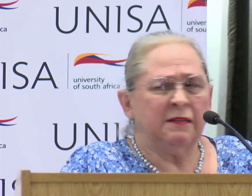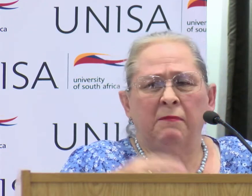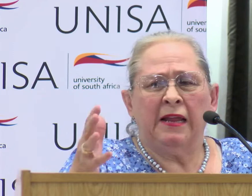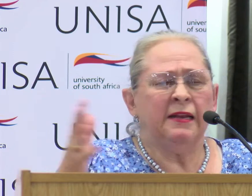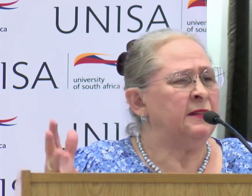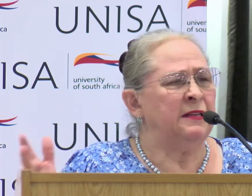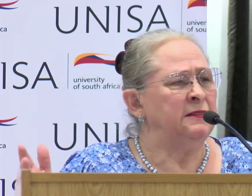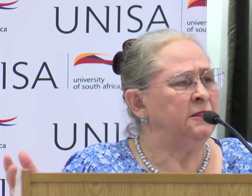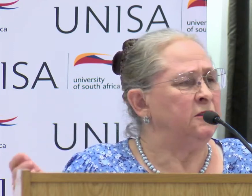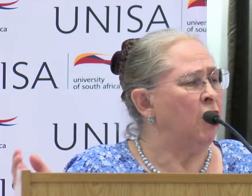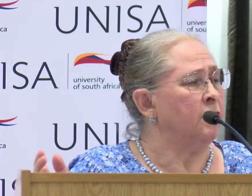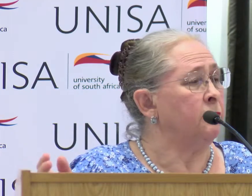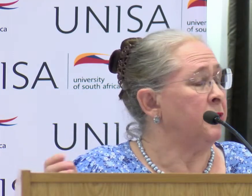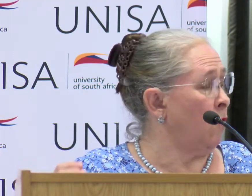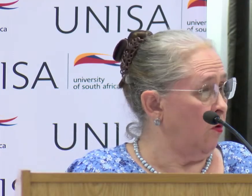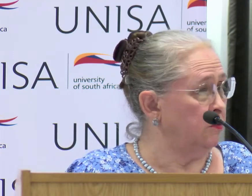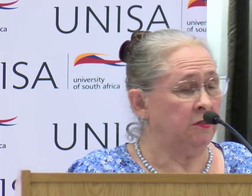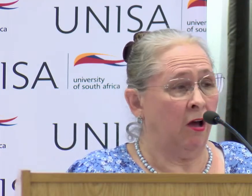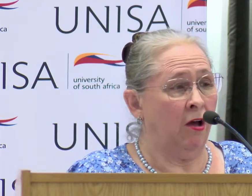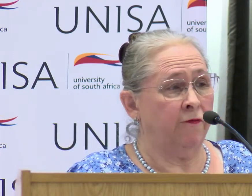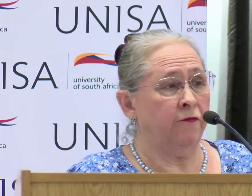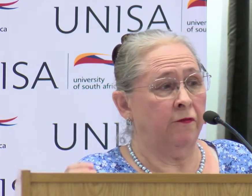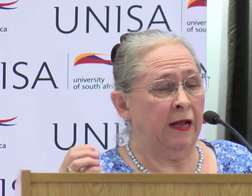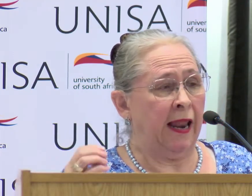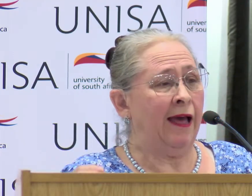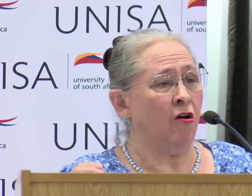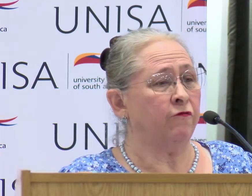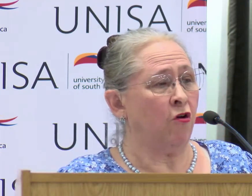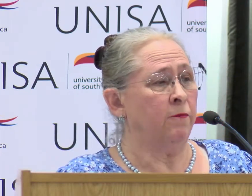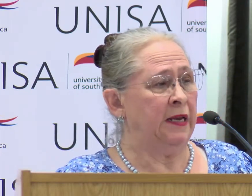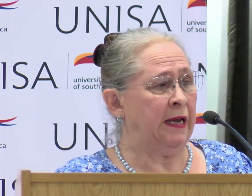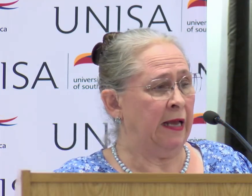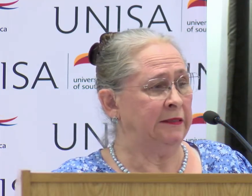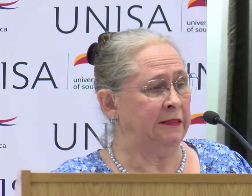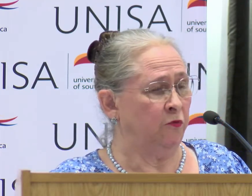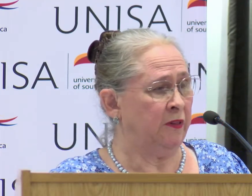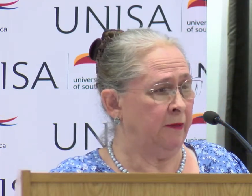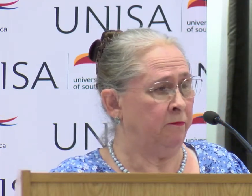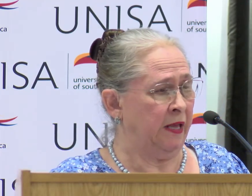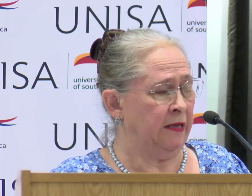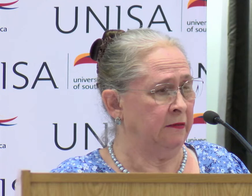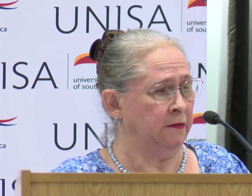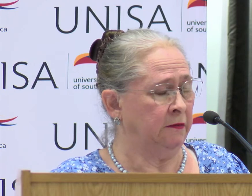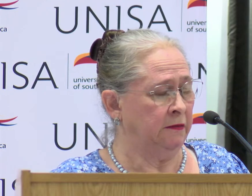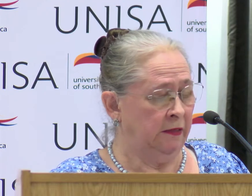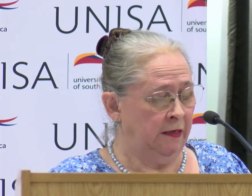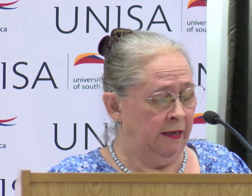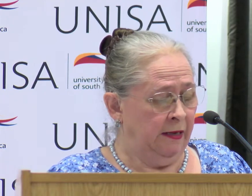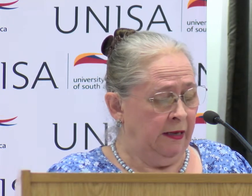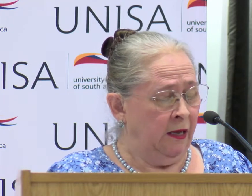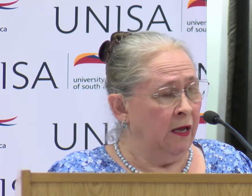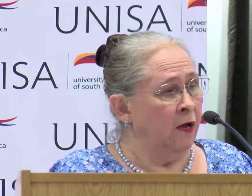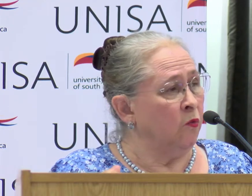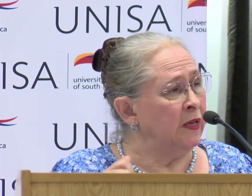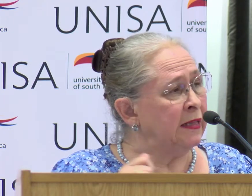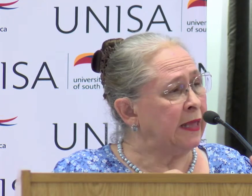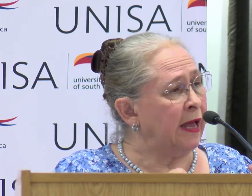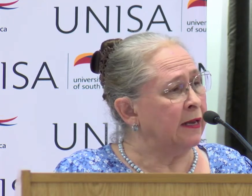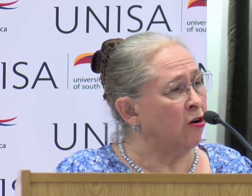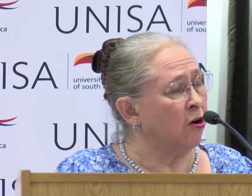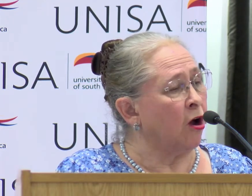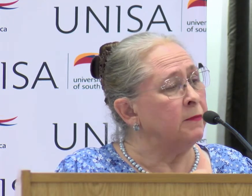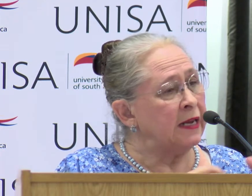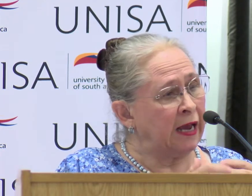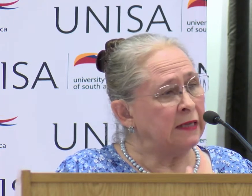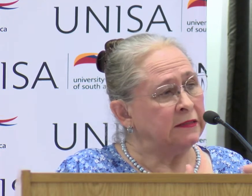They did many things not because of lack of communication with the parent. We